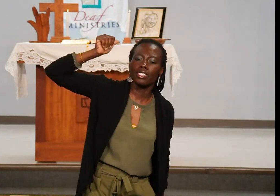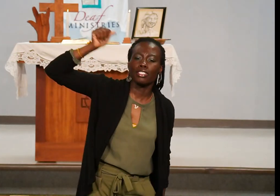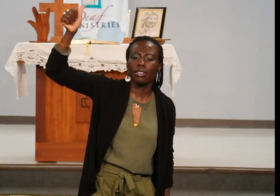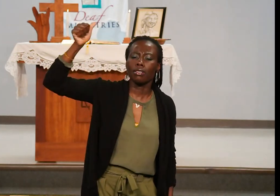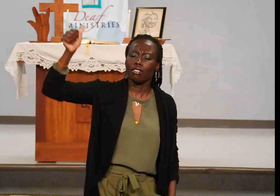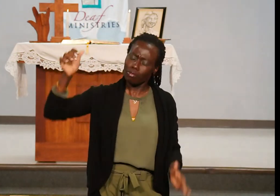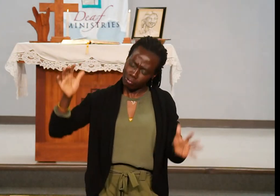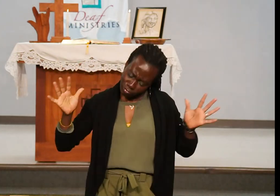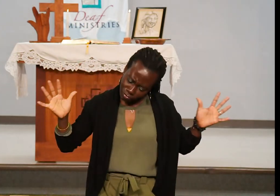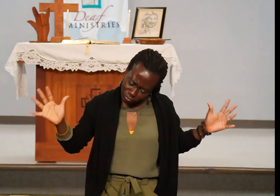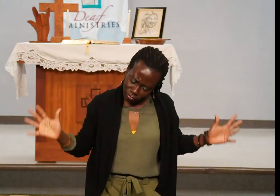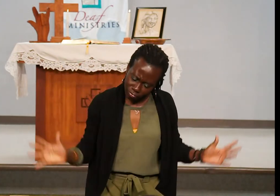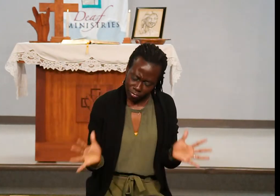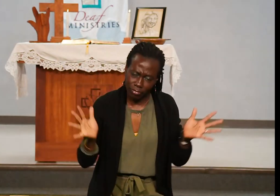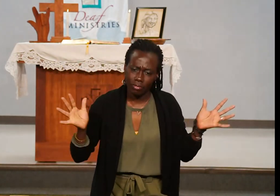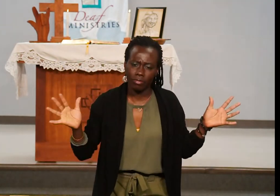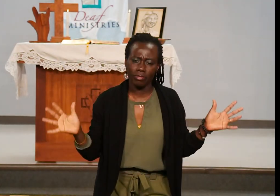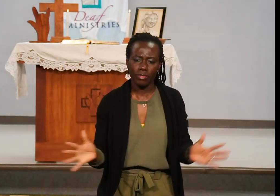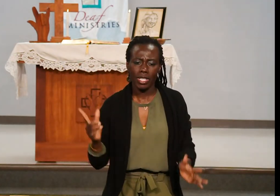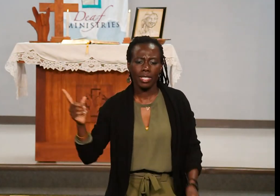I was there to cheer you on.